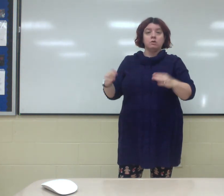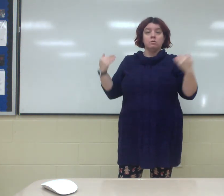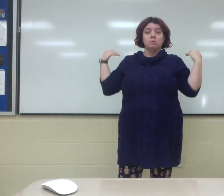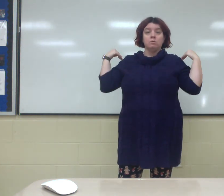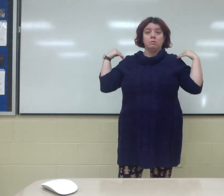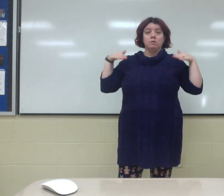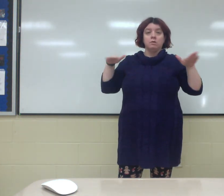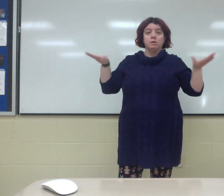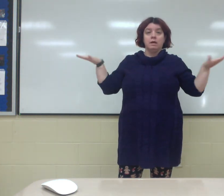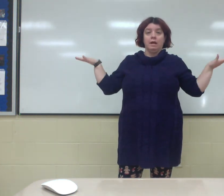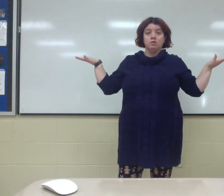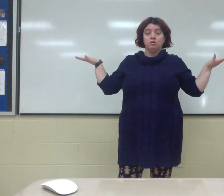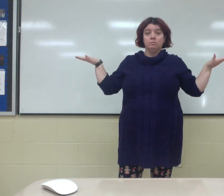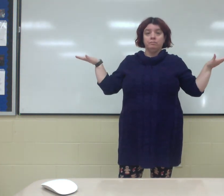Snow angel.